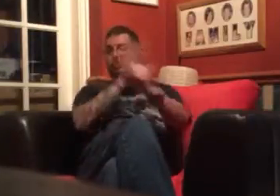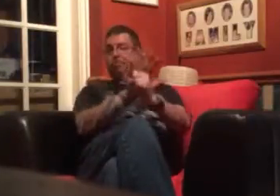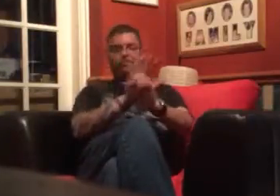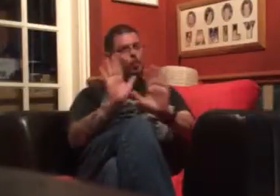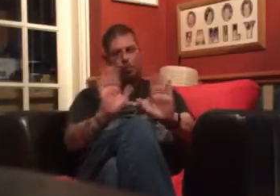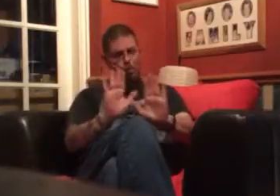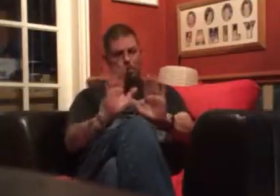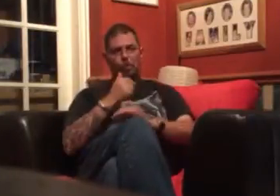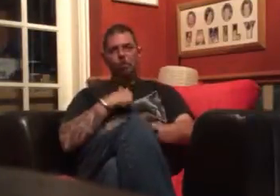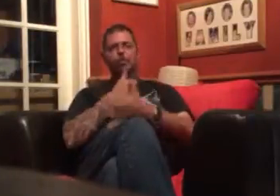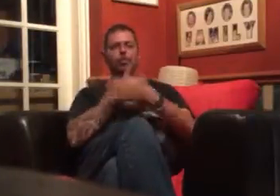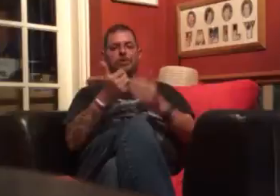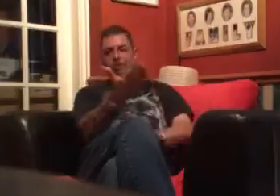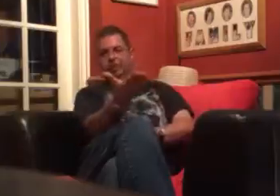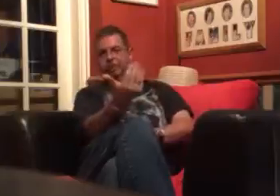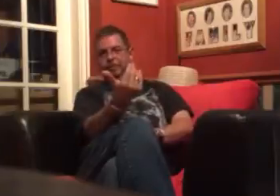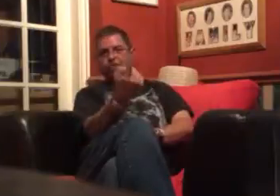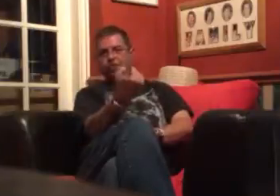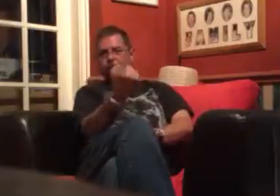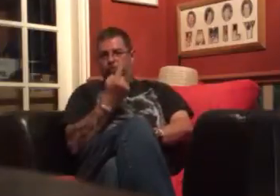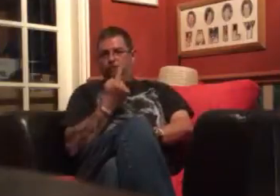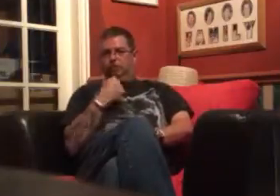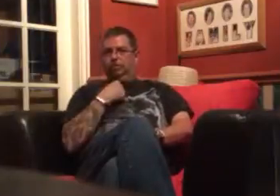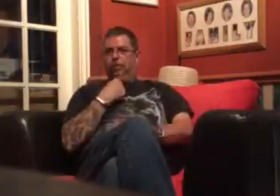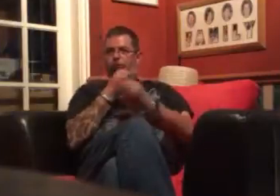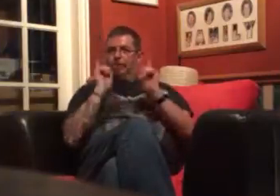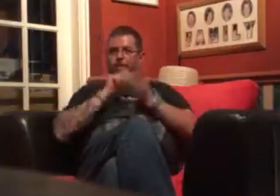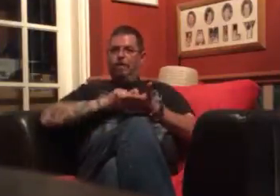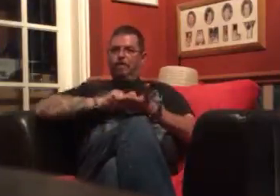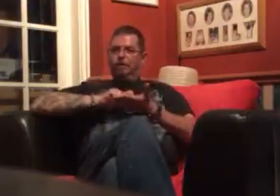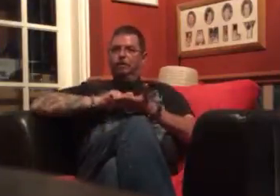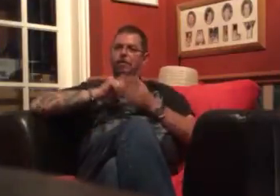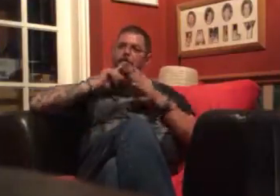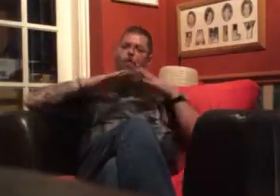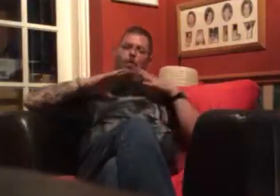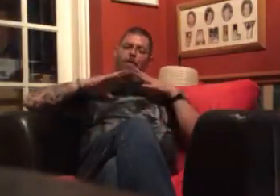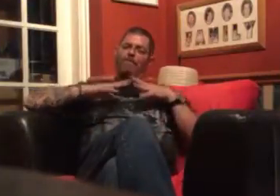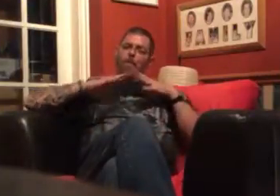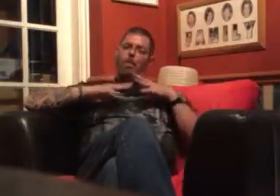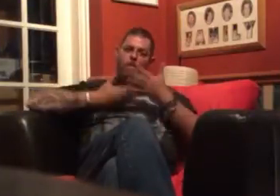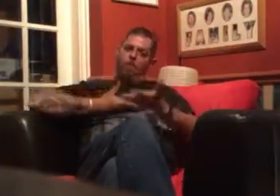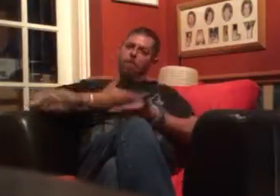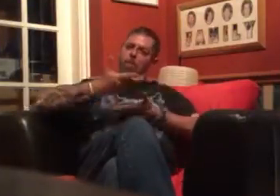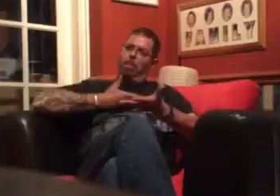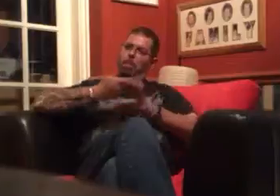enough. We don't so much put a block on their application, but we'll invite them to come to the university just for an